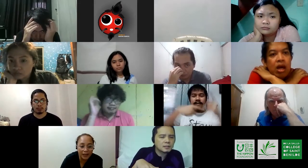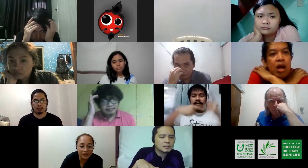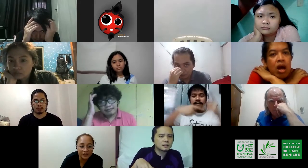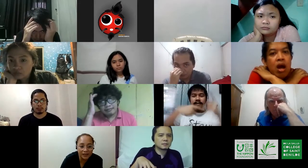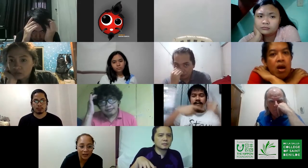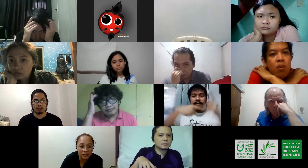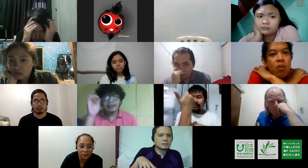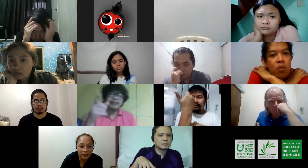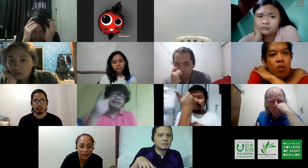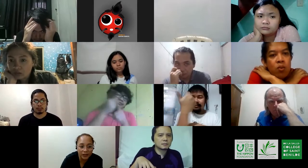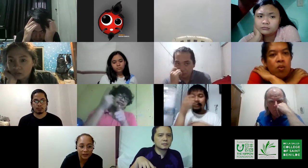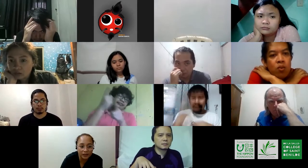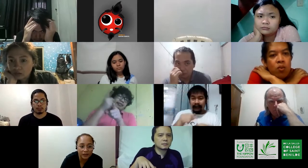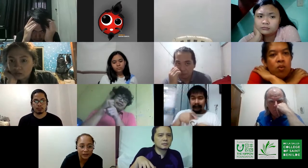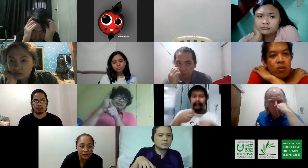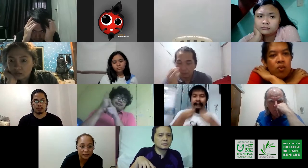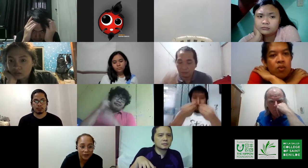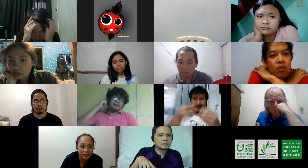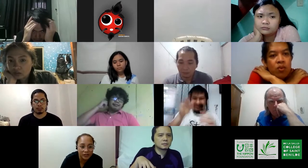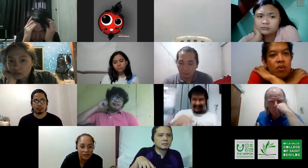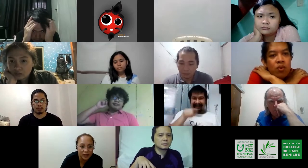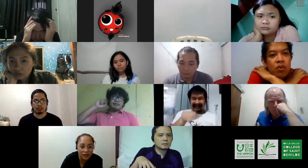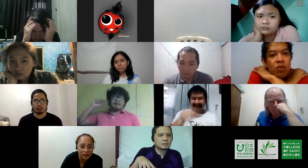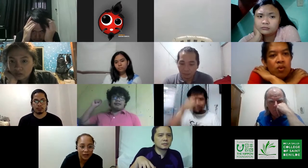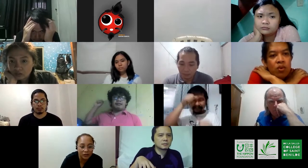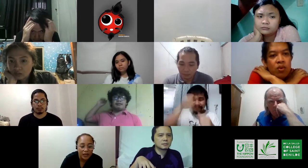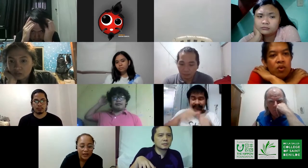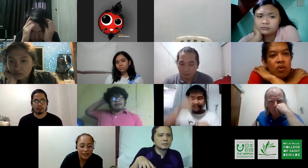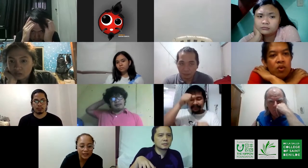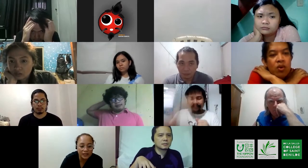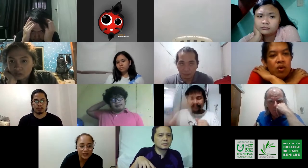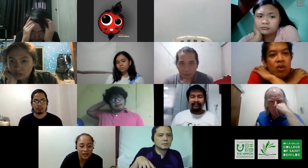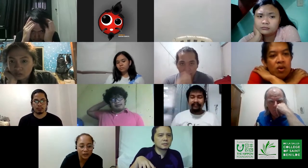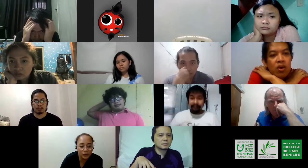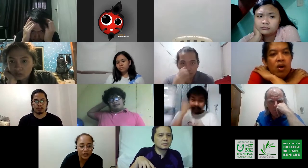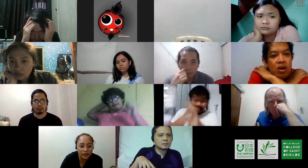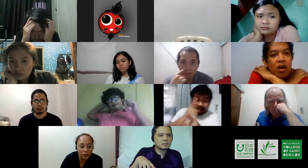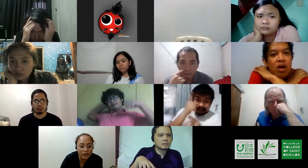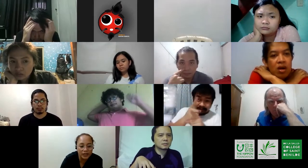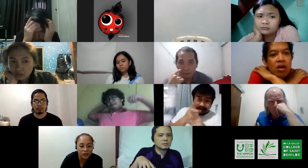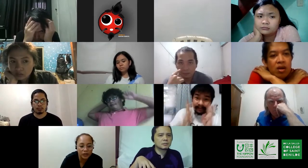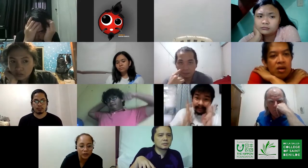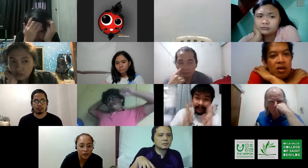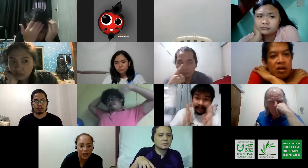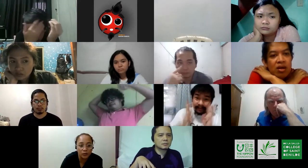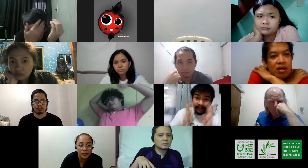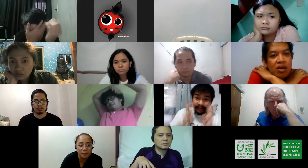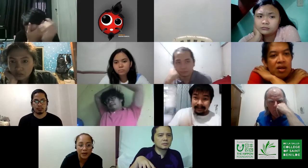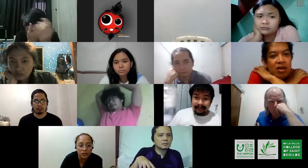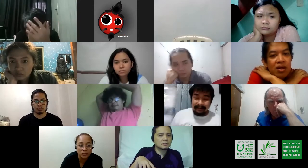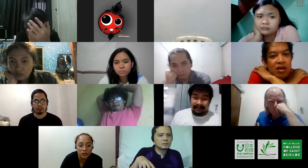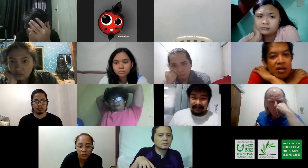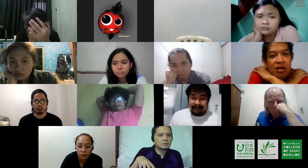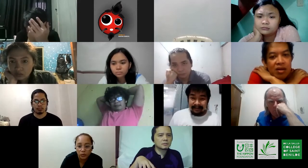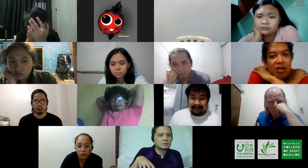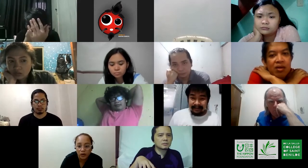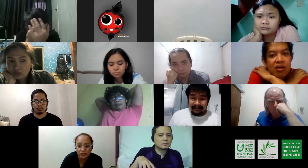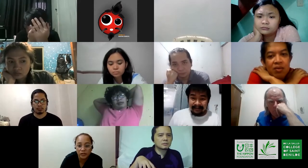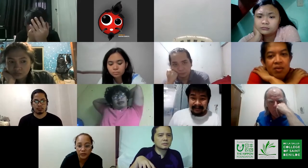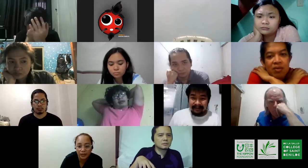is supporting Marvin's. Ano, that's the quiz actually together with the batch 2 of